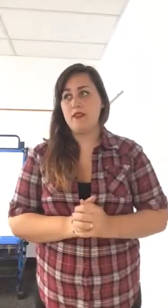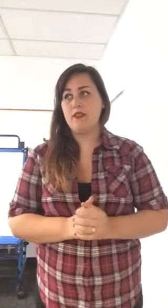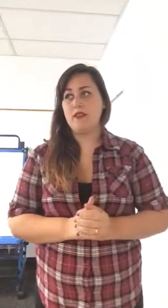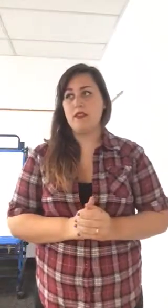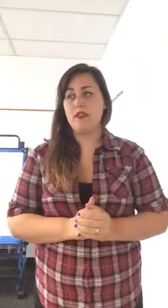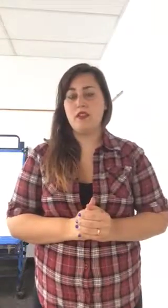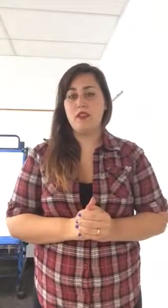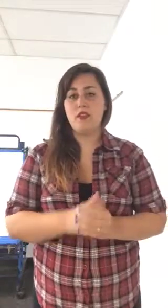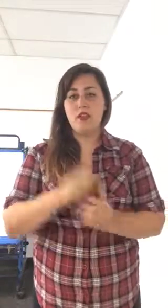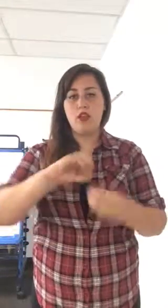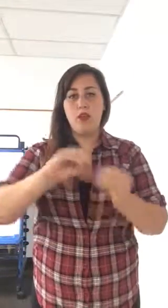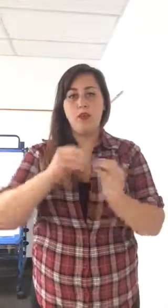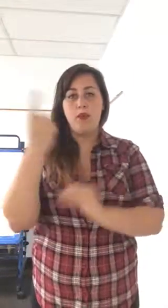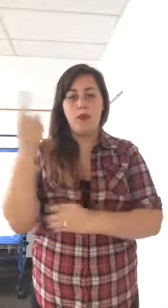Okay, number 1, it allows for movement.